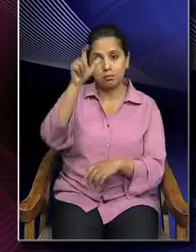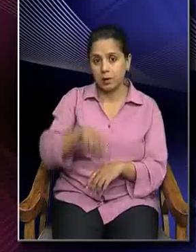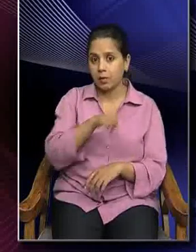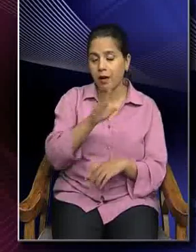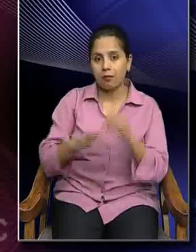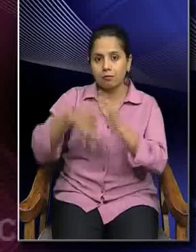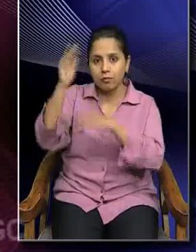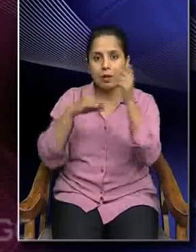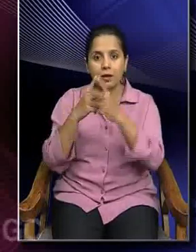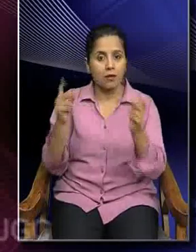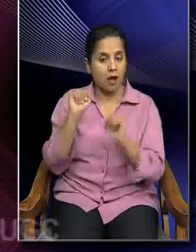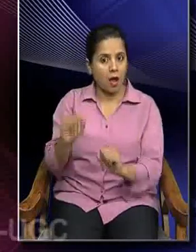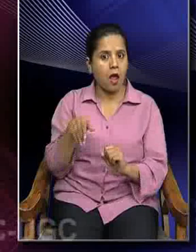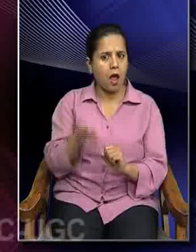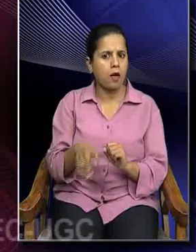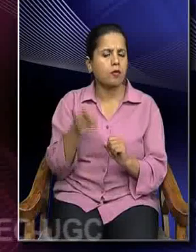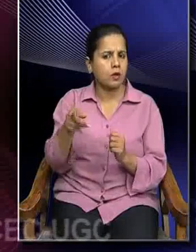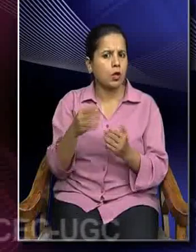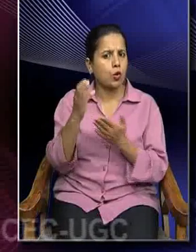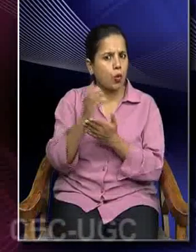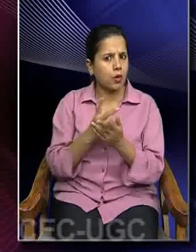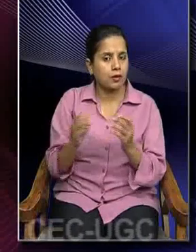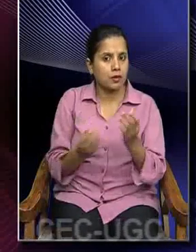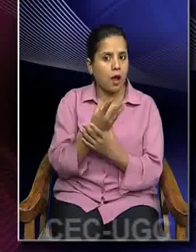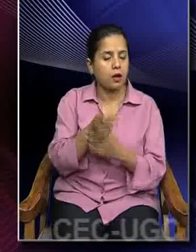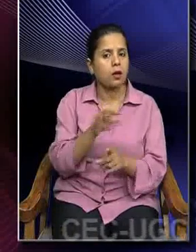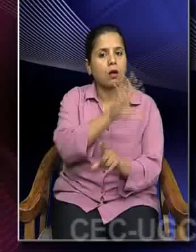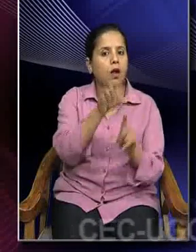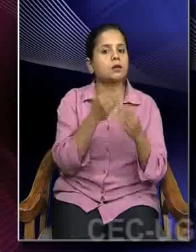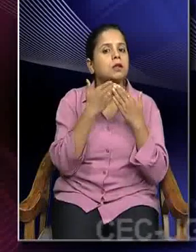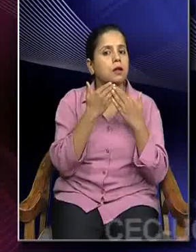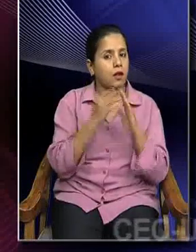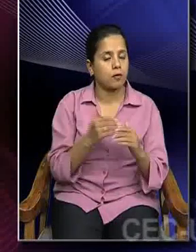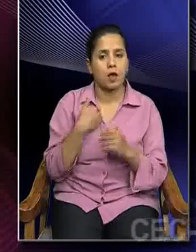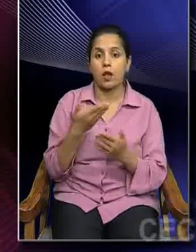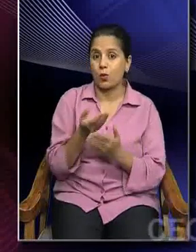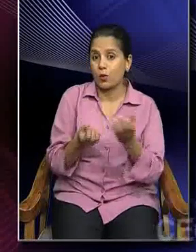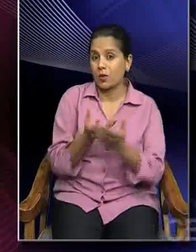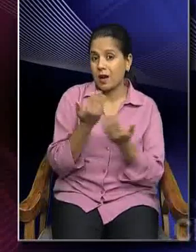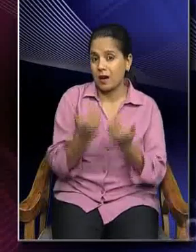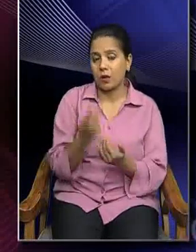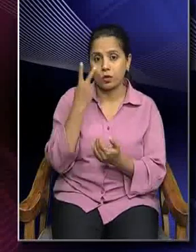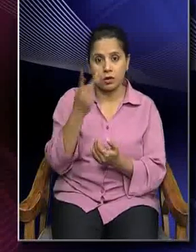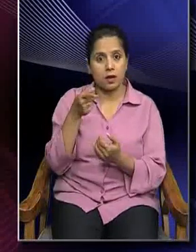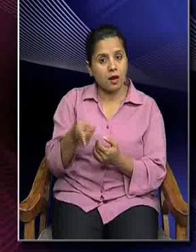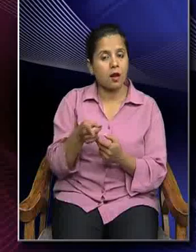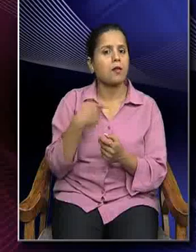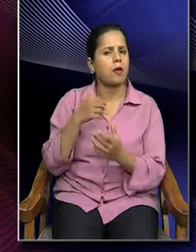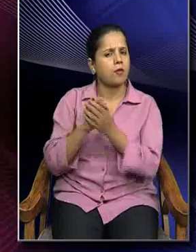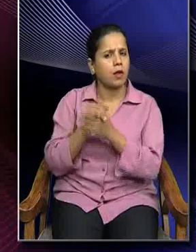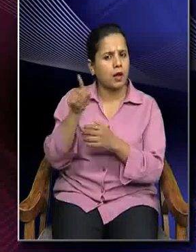of the discipline, have studied culture. To begin with, we know the French sociologist